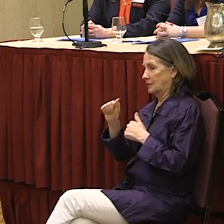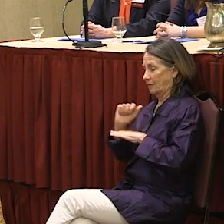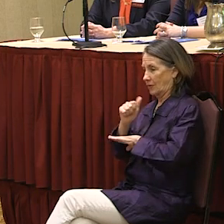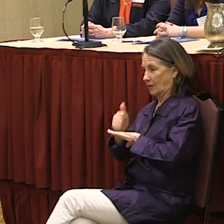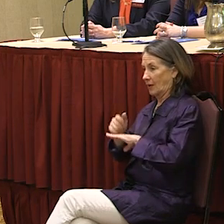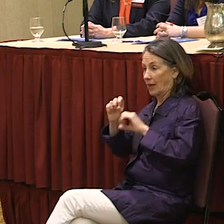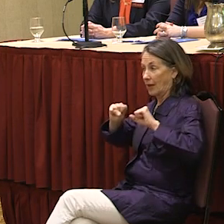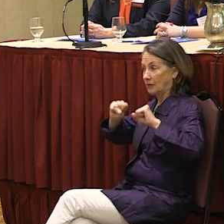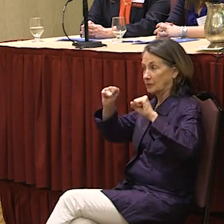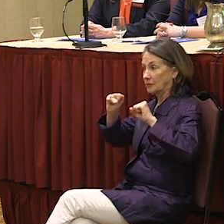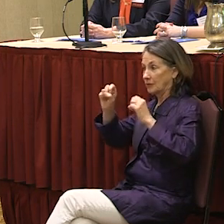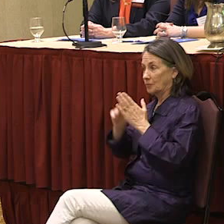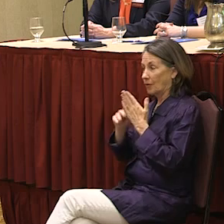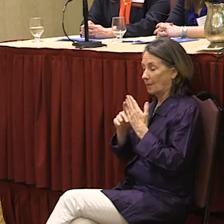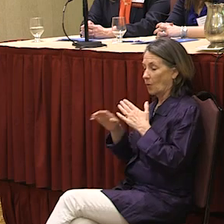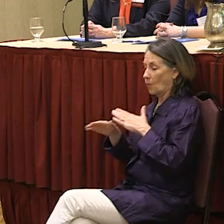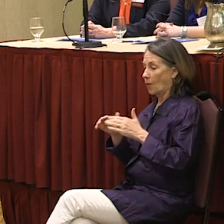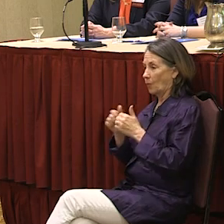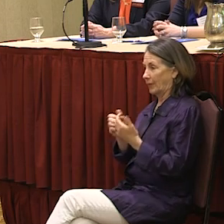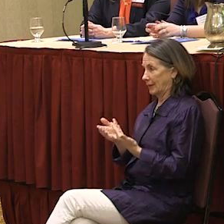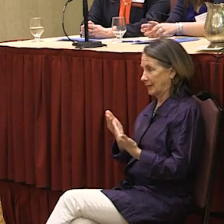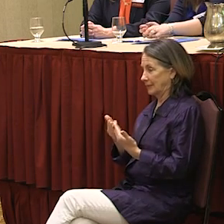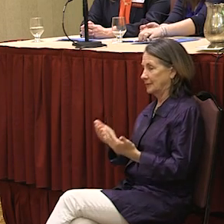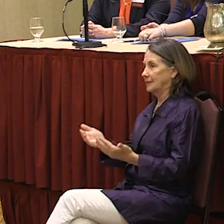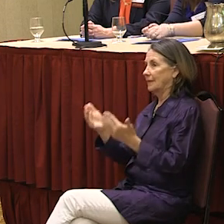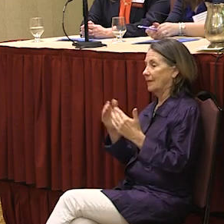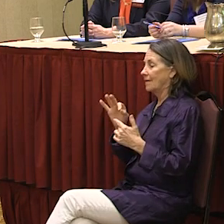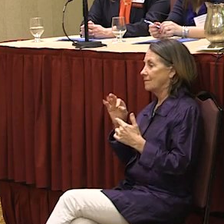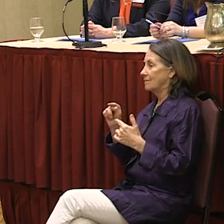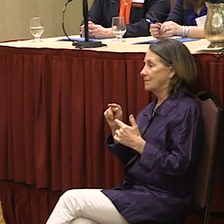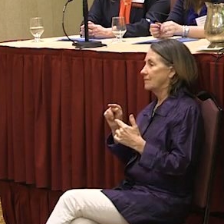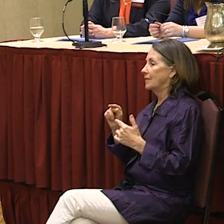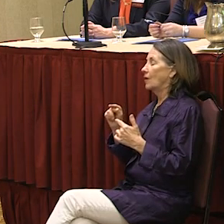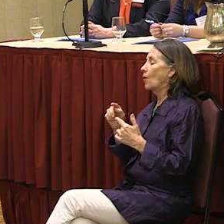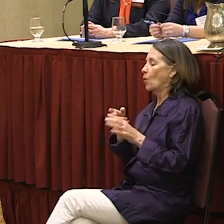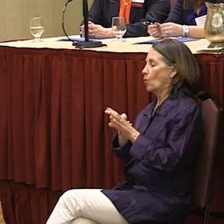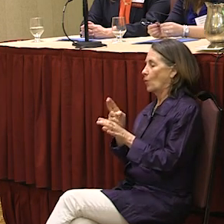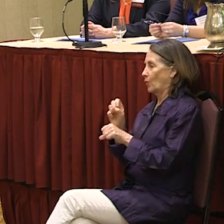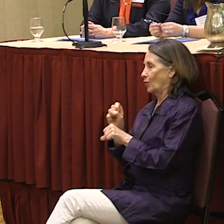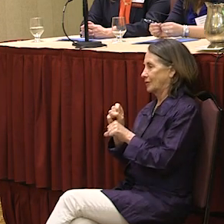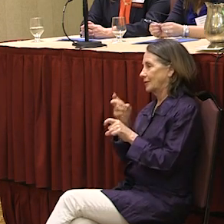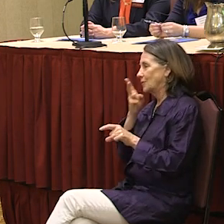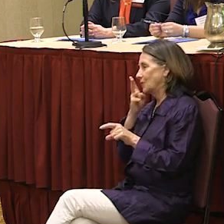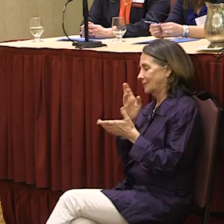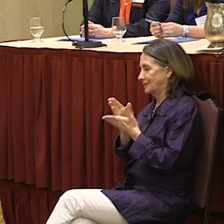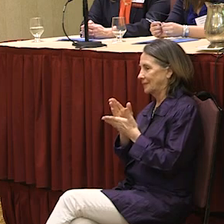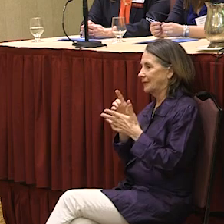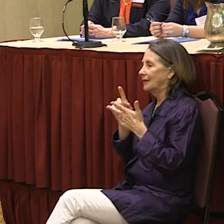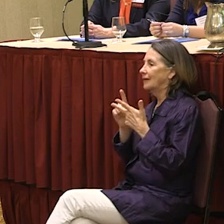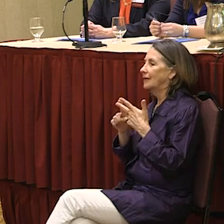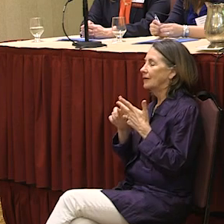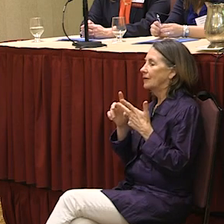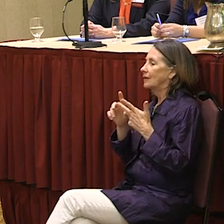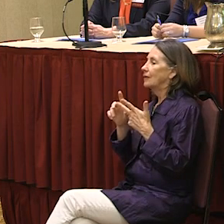the exercise program and Walk with Ease program. We have QuitWorks Rhode Island and QuitLine for tobacco cessation, and Draw a Breath with Hasbro